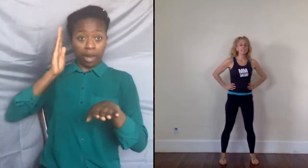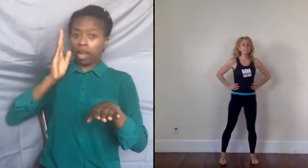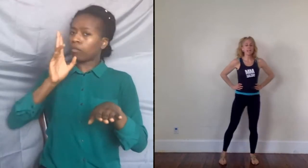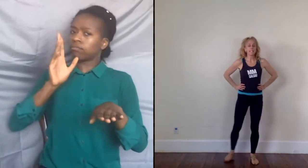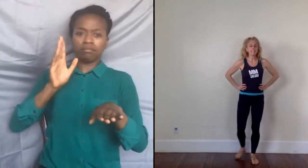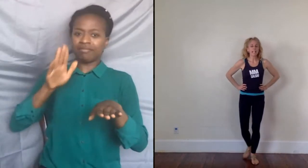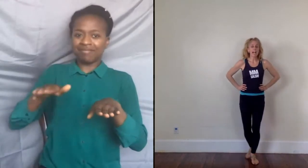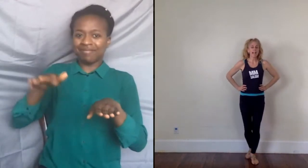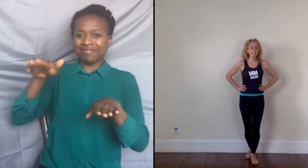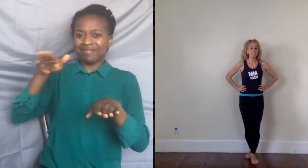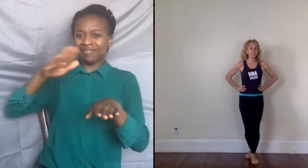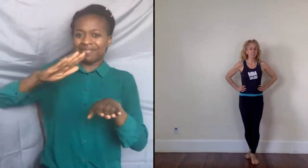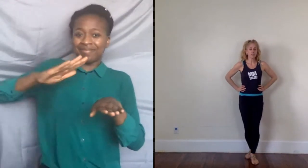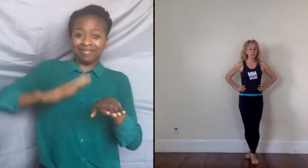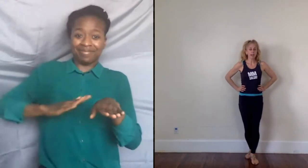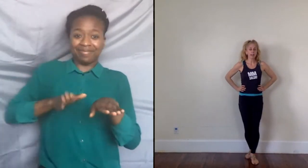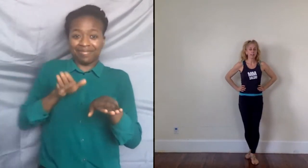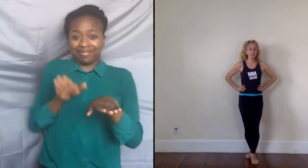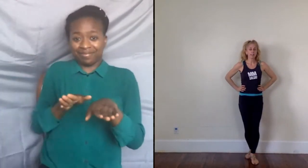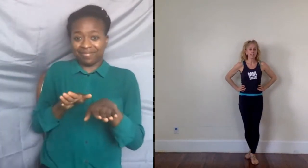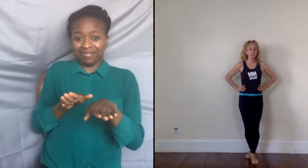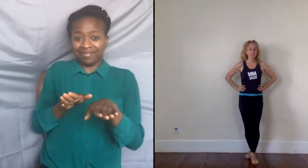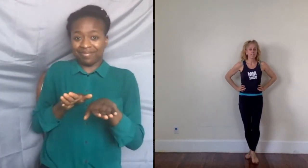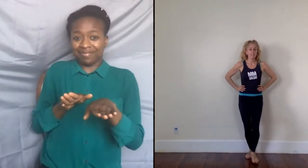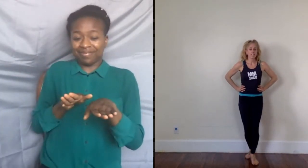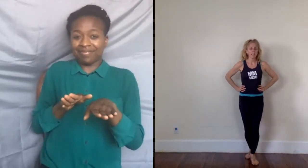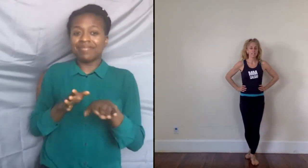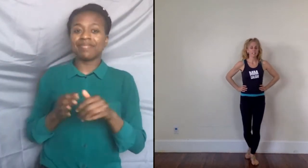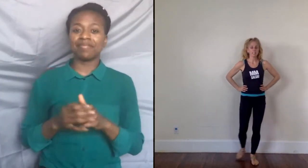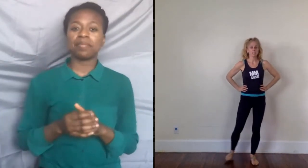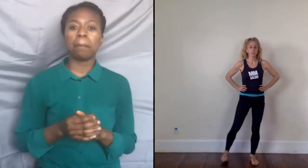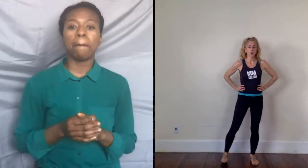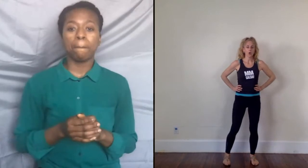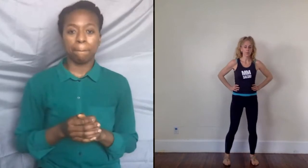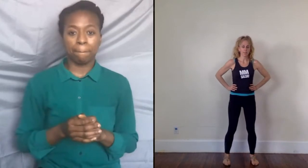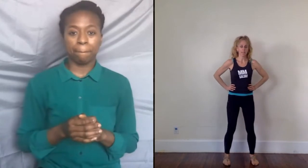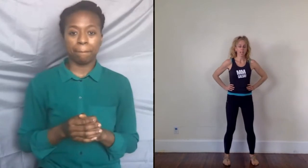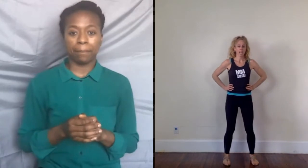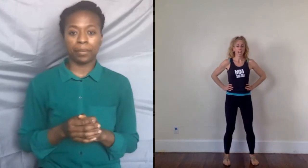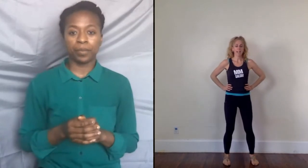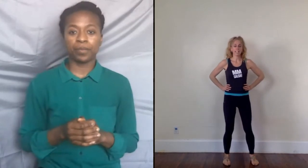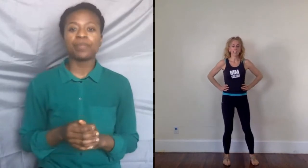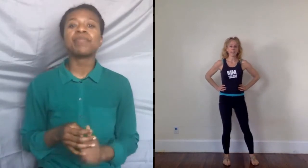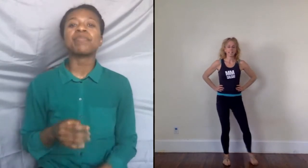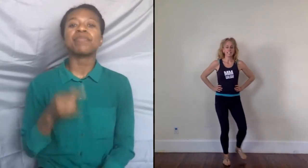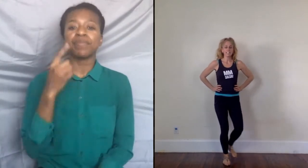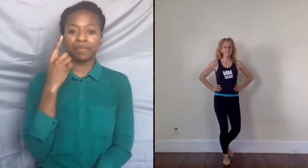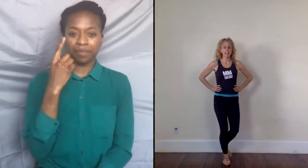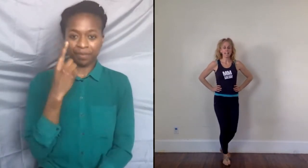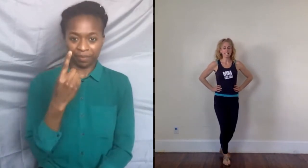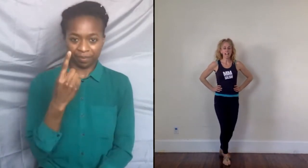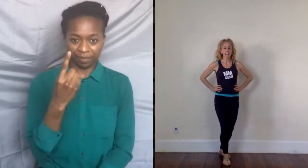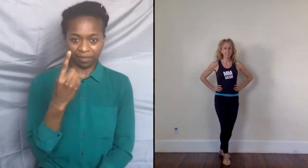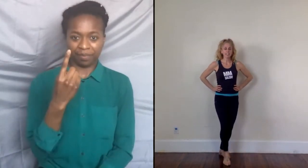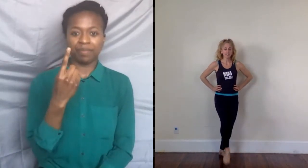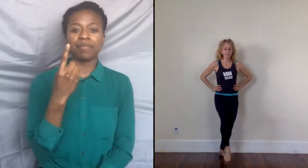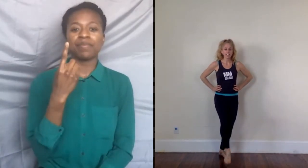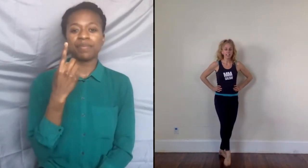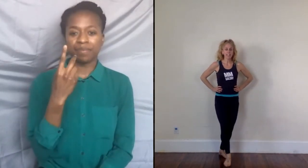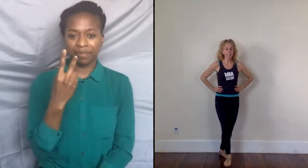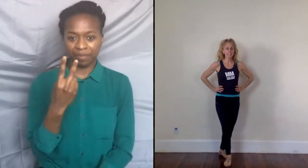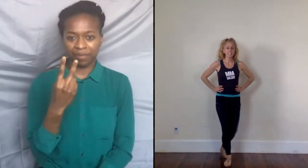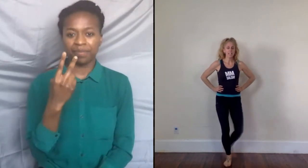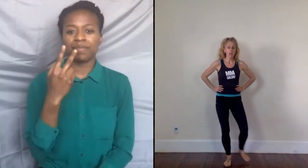step diagonally back. And open. Again,